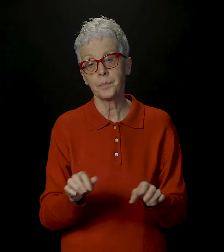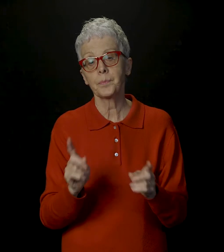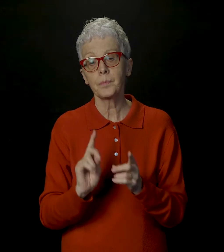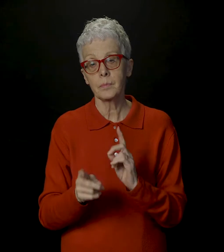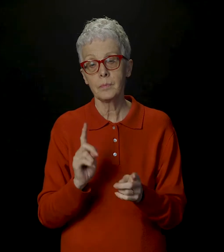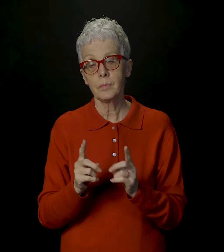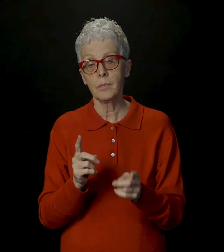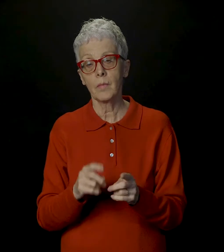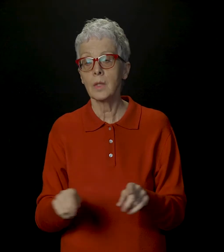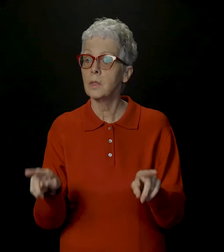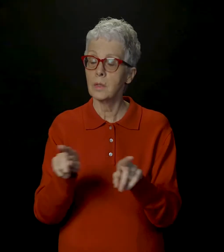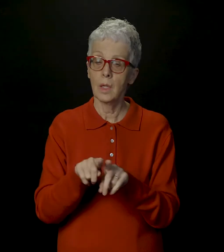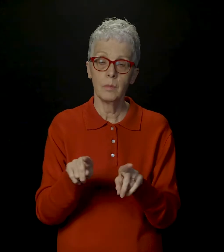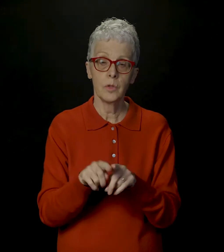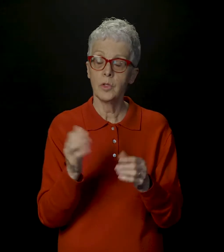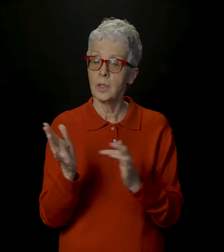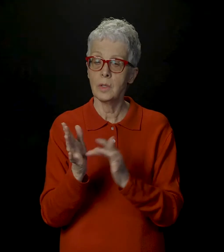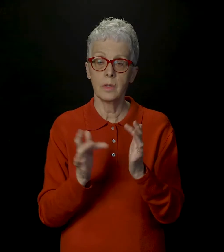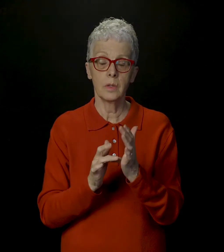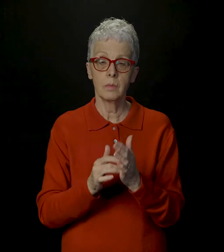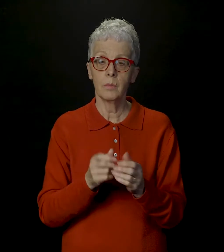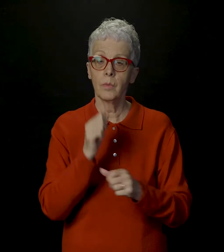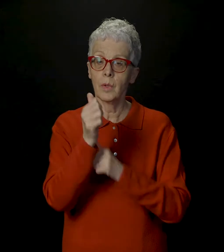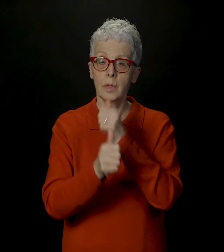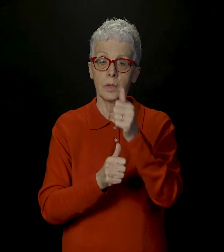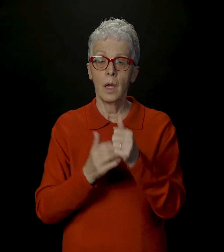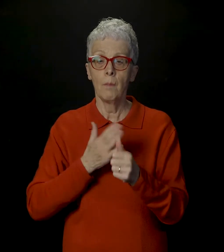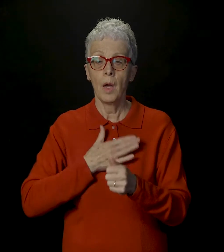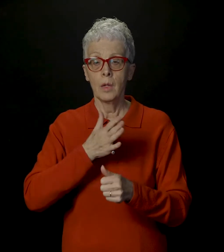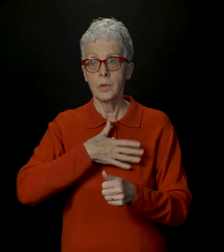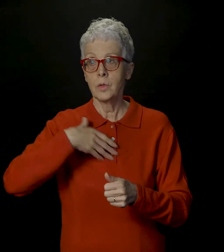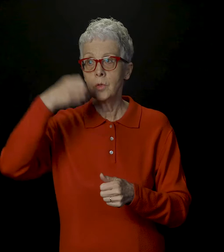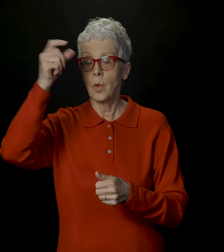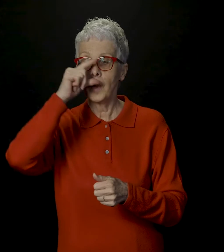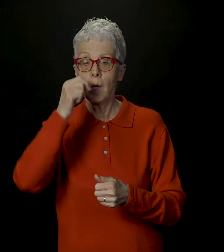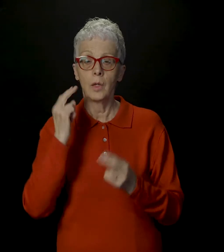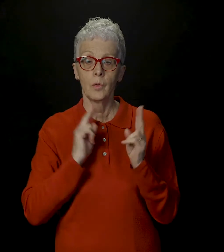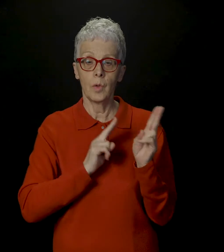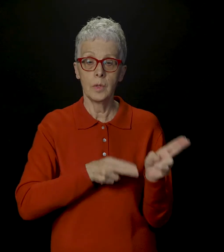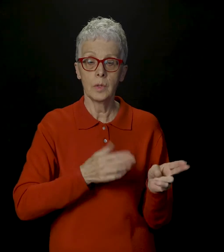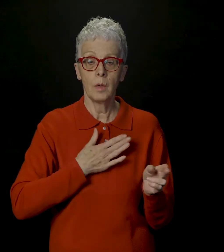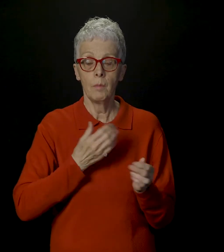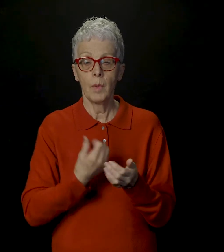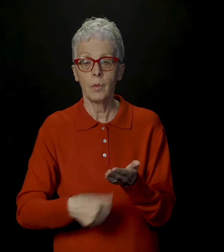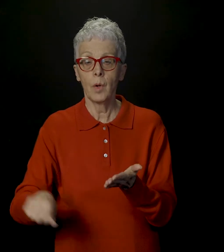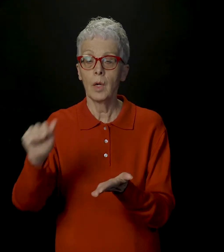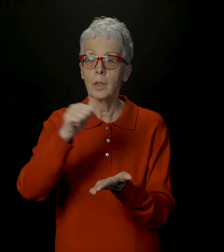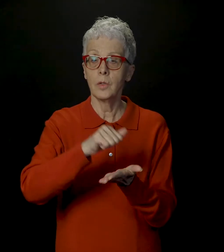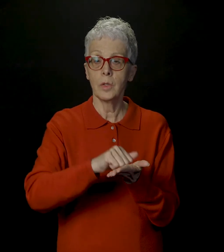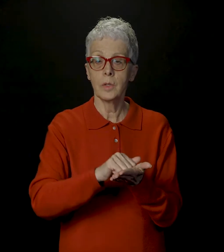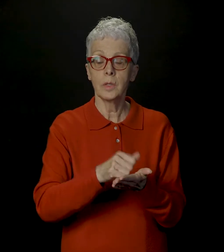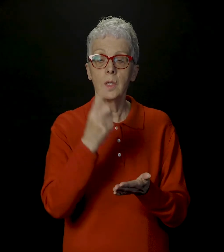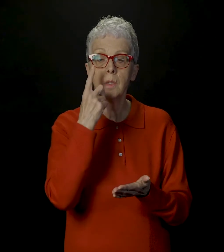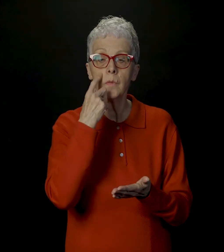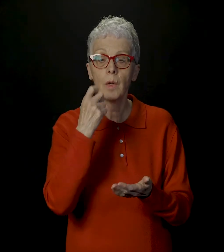Just like it has so many times Just like My soul can rest My